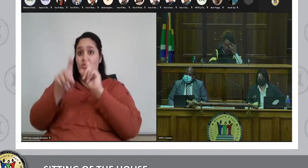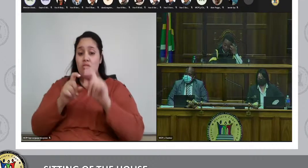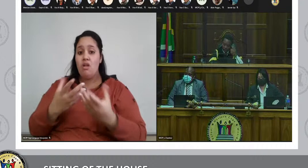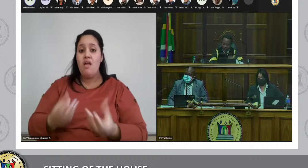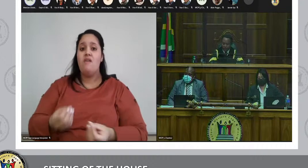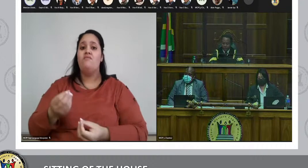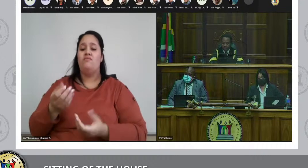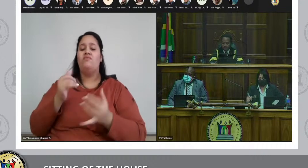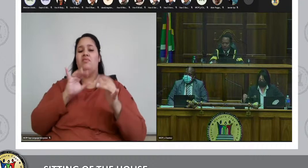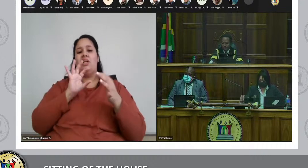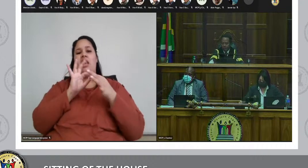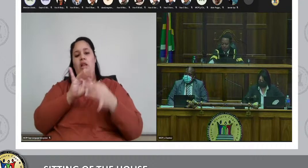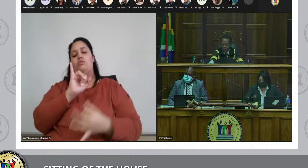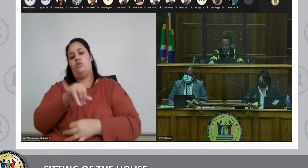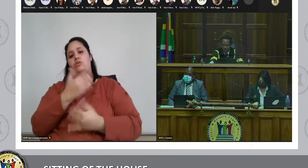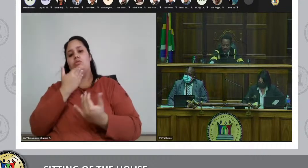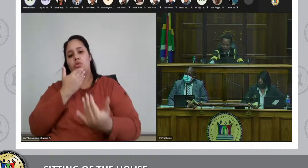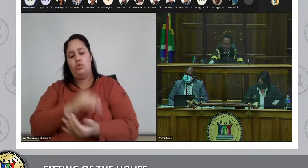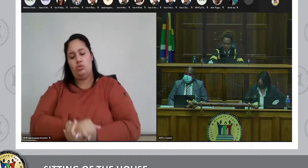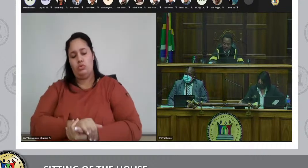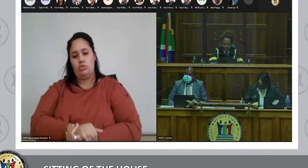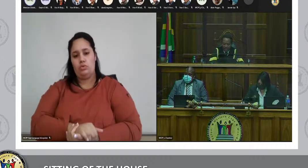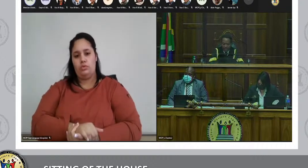regard? I thank you, Speaker.